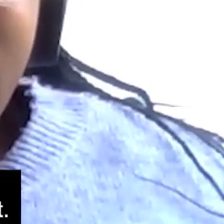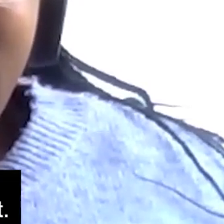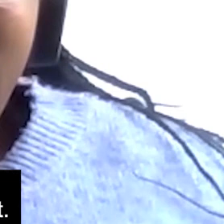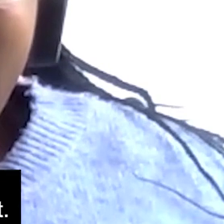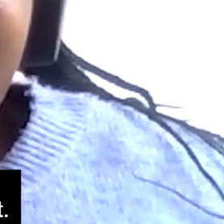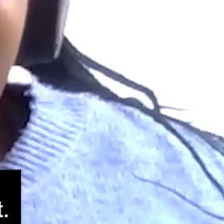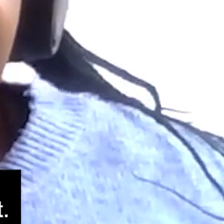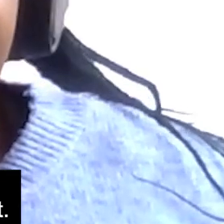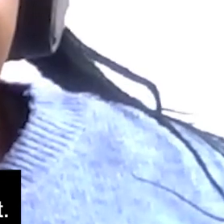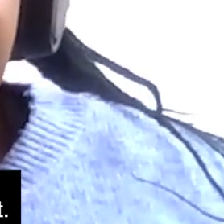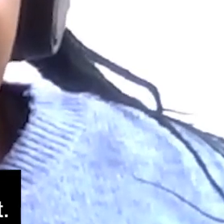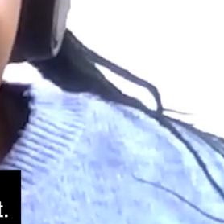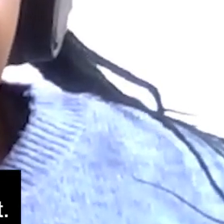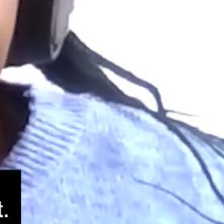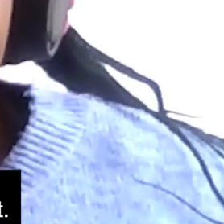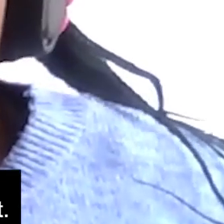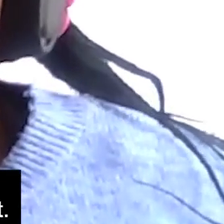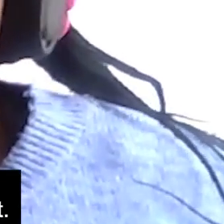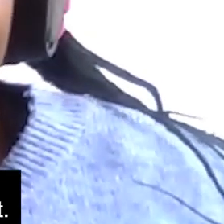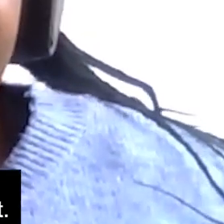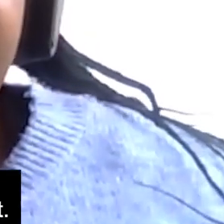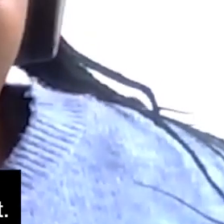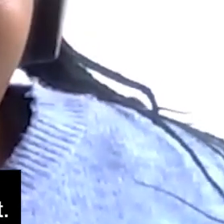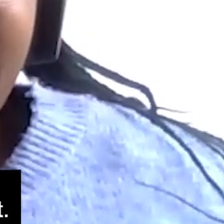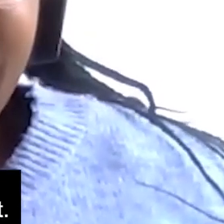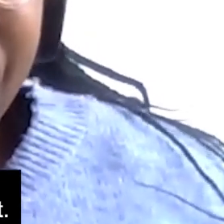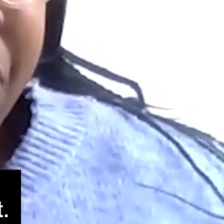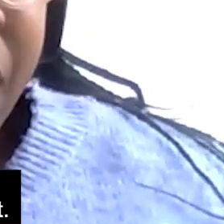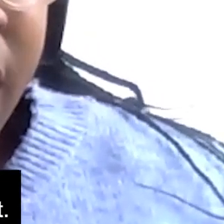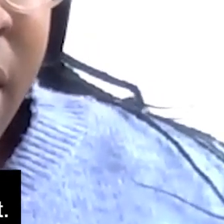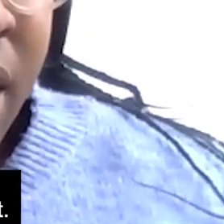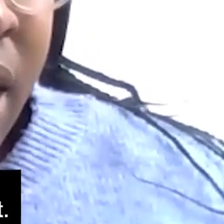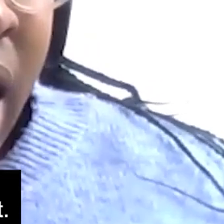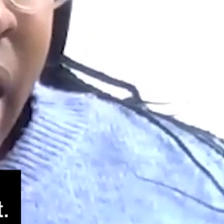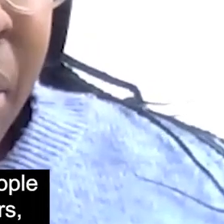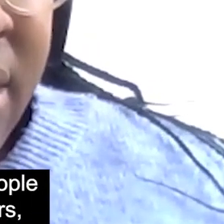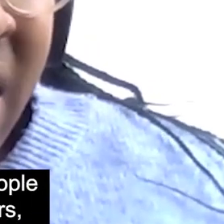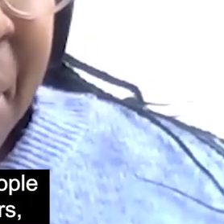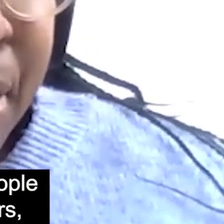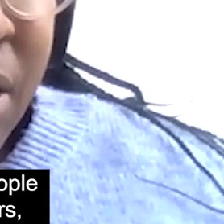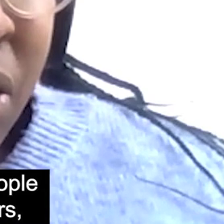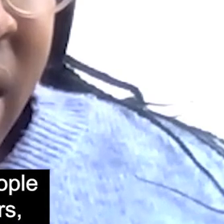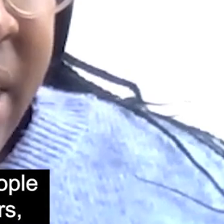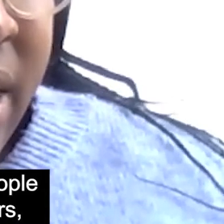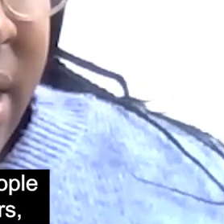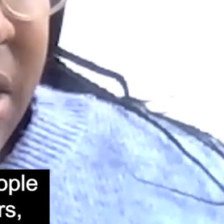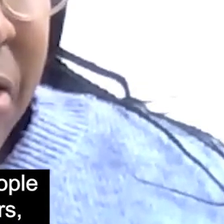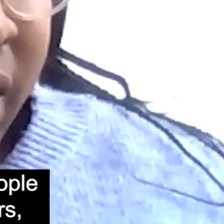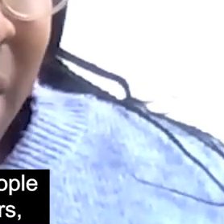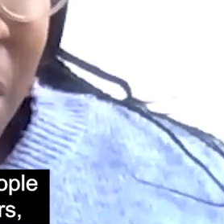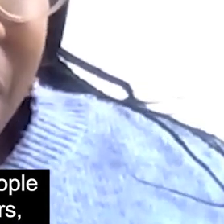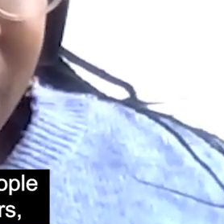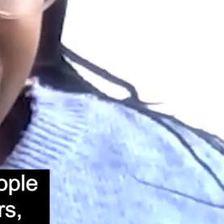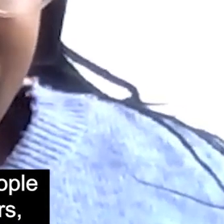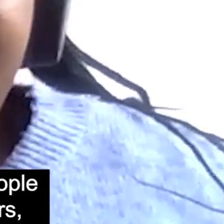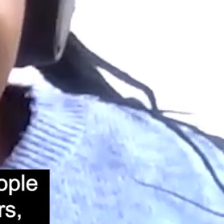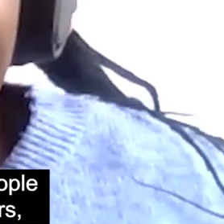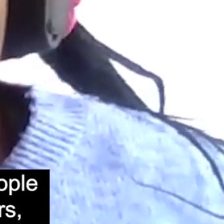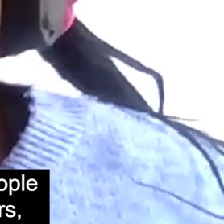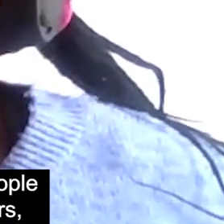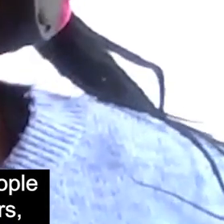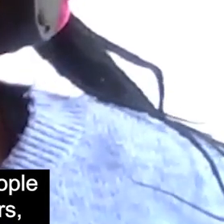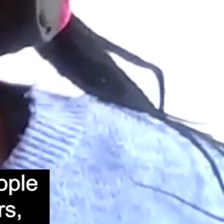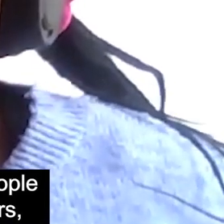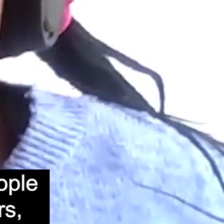discrimination that I had been facing was not my fault. I was able to identify with other